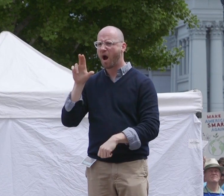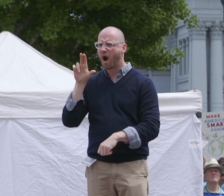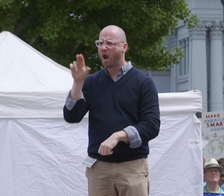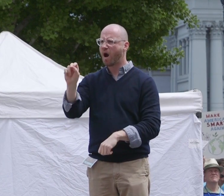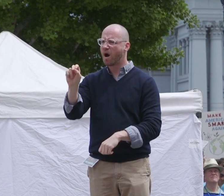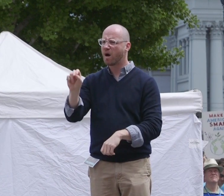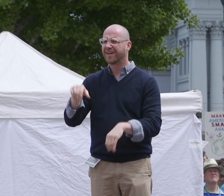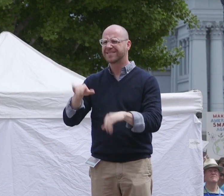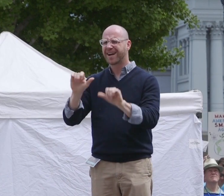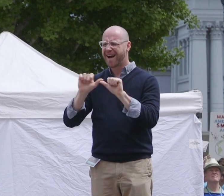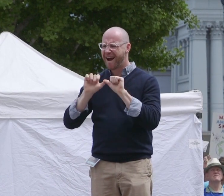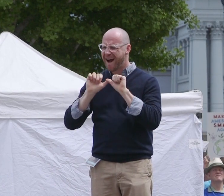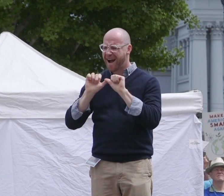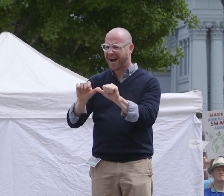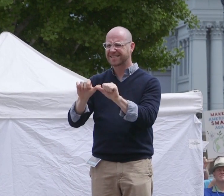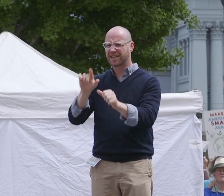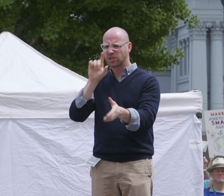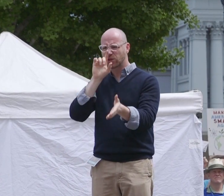better comprehend.